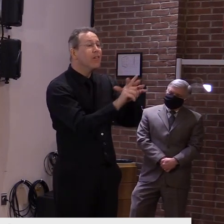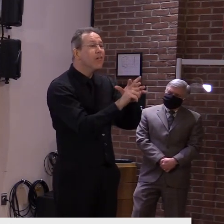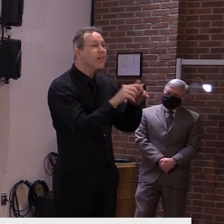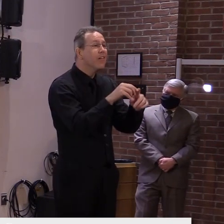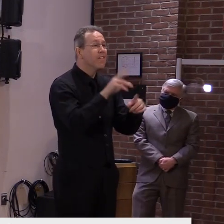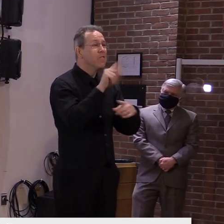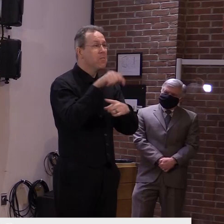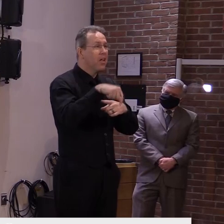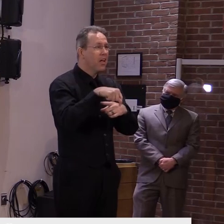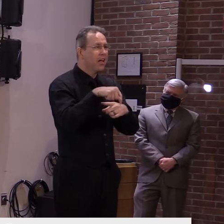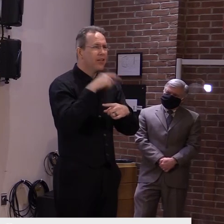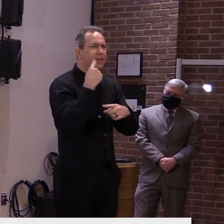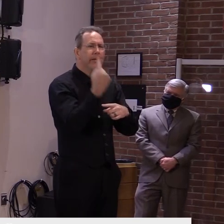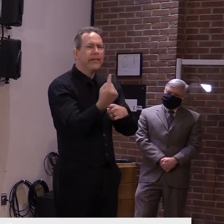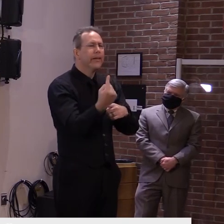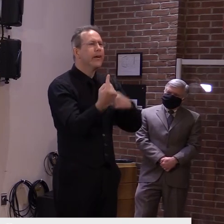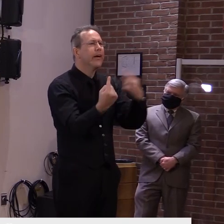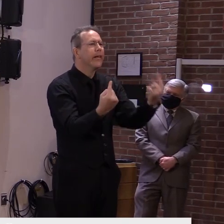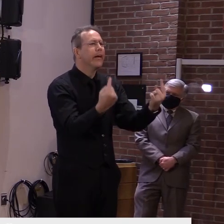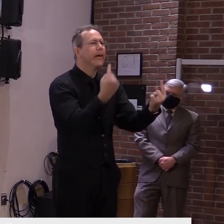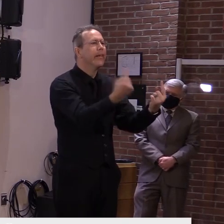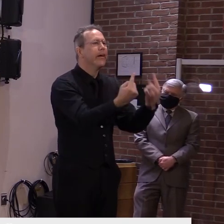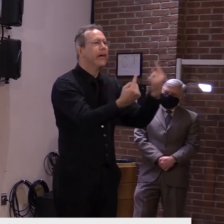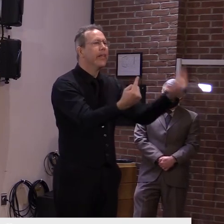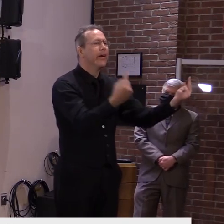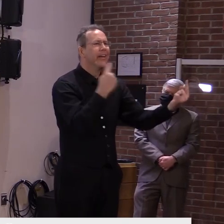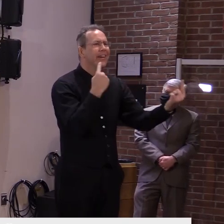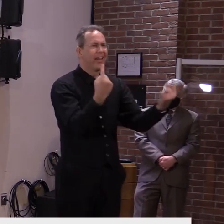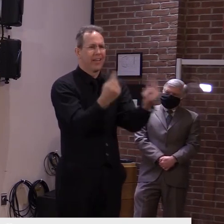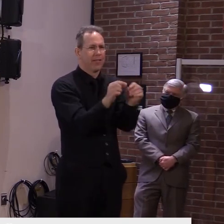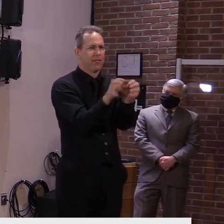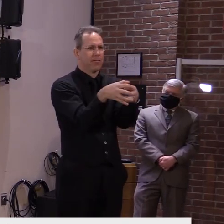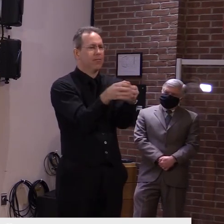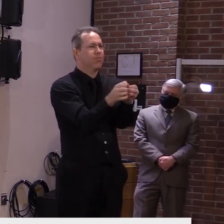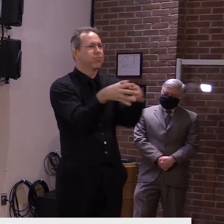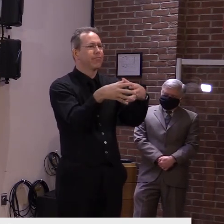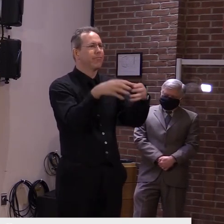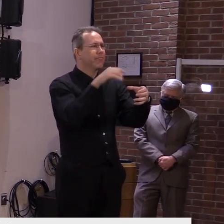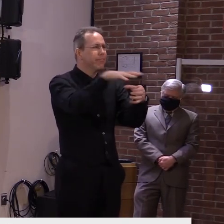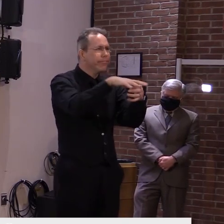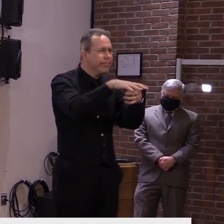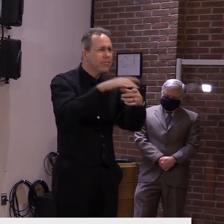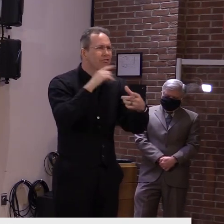showing up at a work site, at a healthcare facility, at a school, at anywhere.